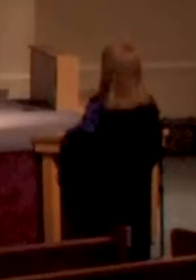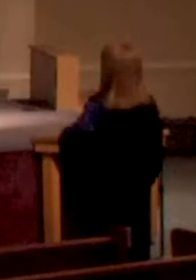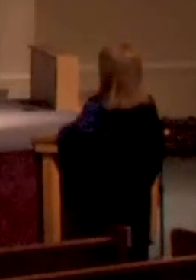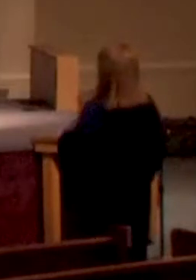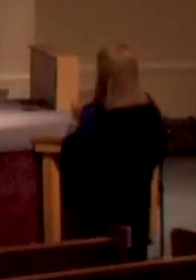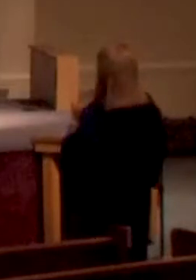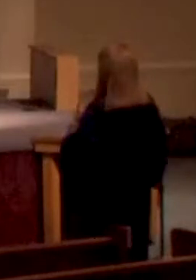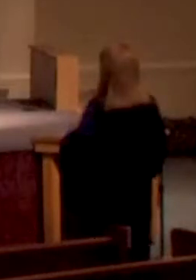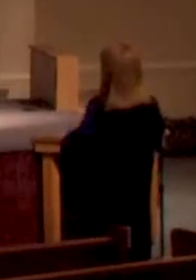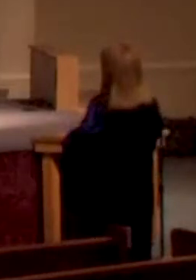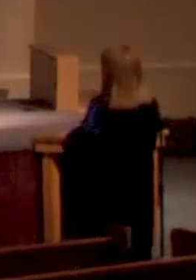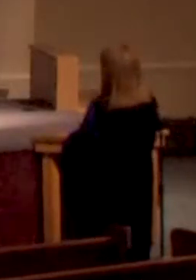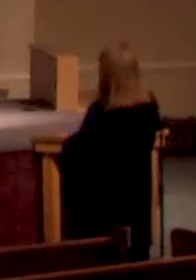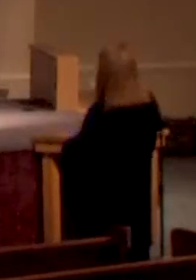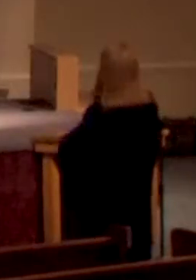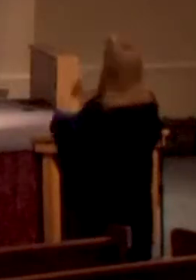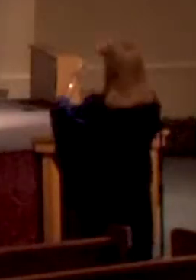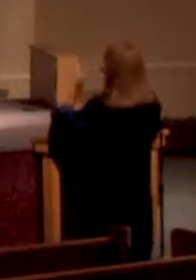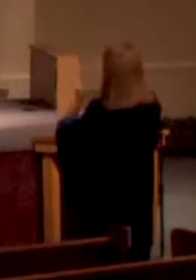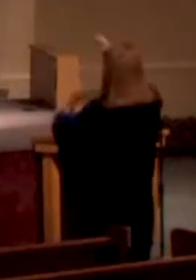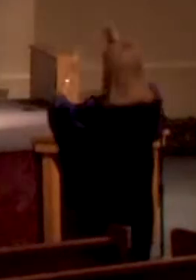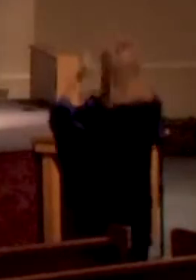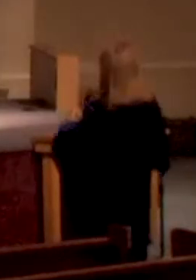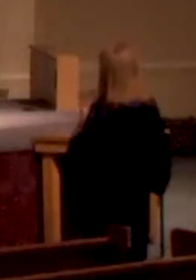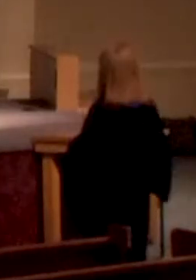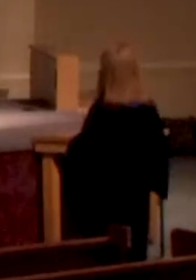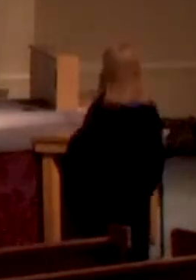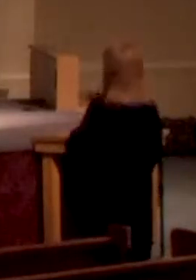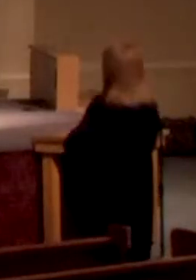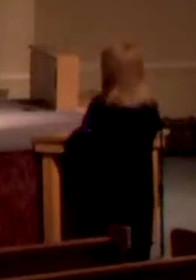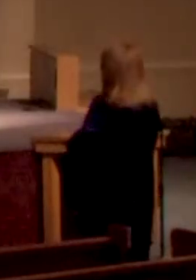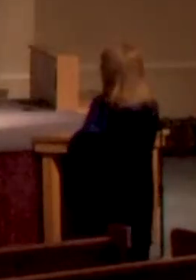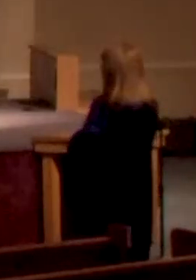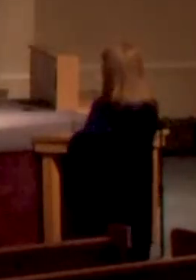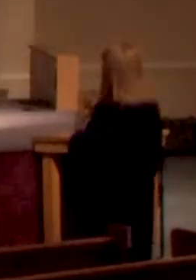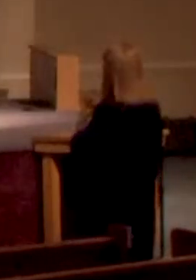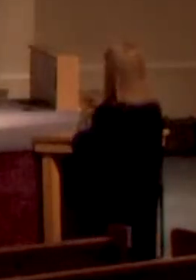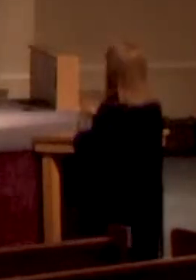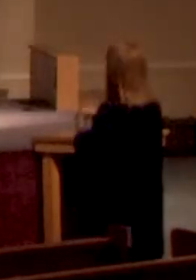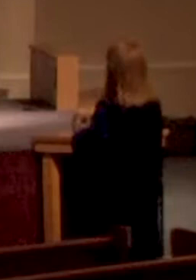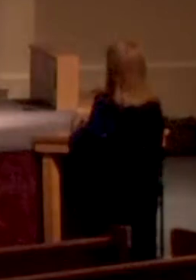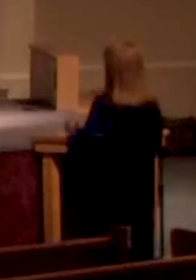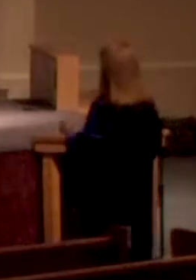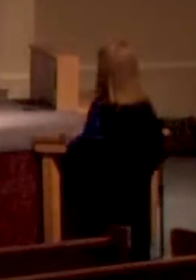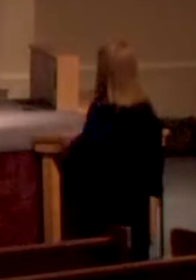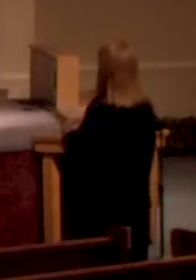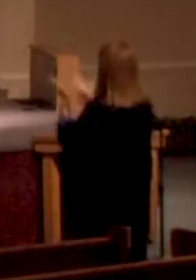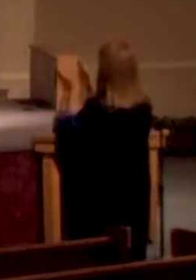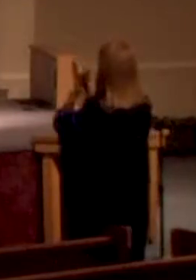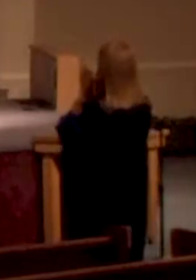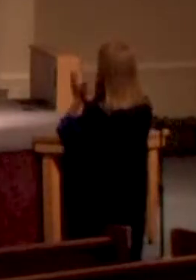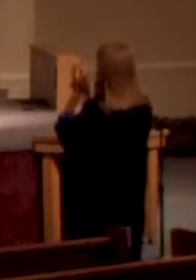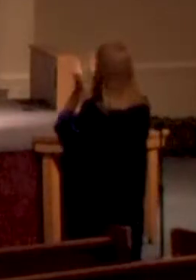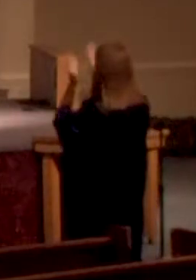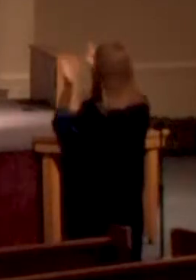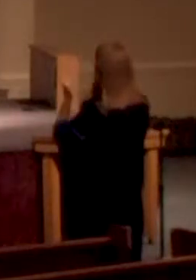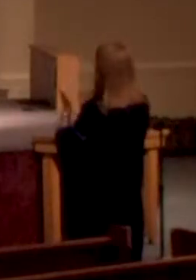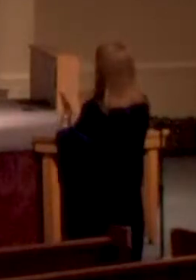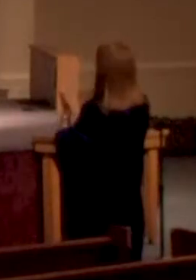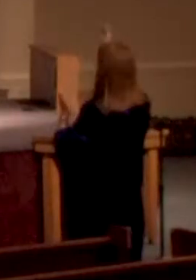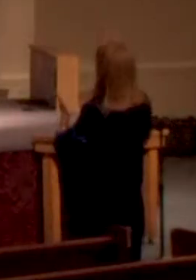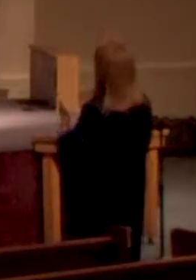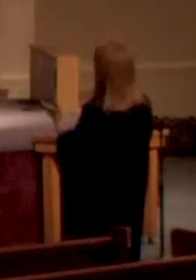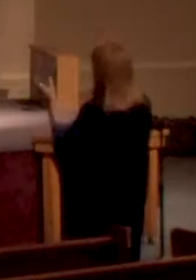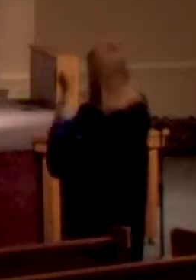experience your spirit upon us, Lord, and to hear your word, Lord. And Lord, we lift up our prayers to you, knowing that you hear us,